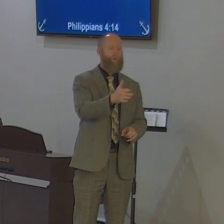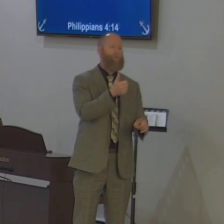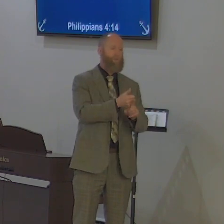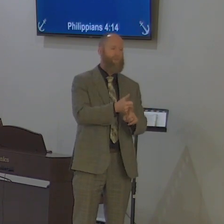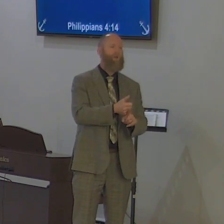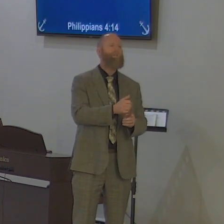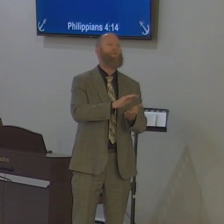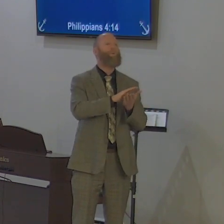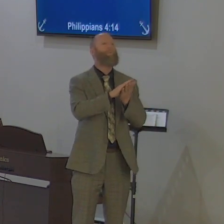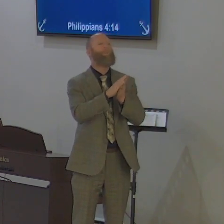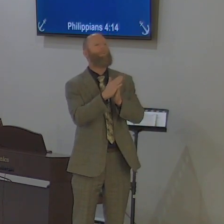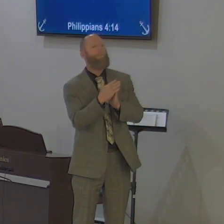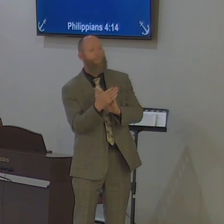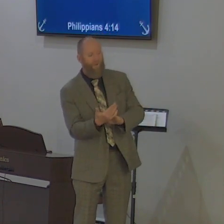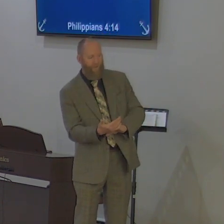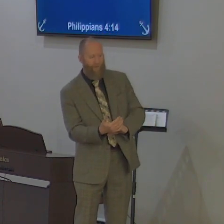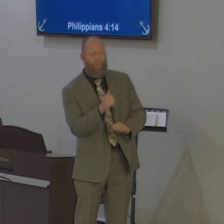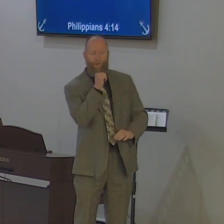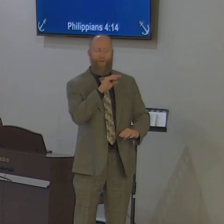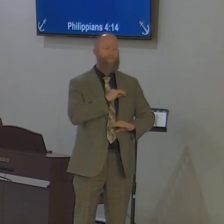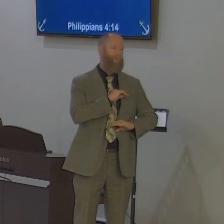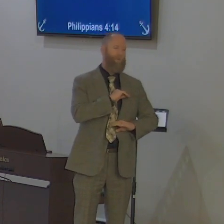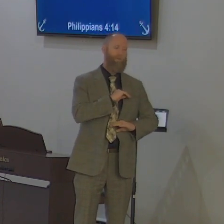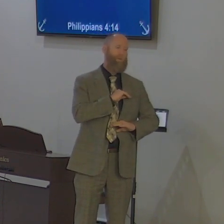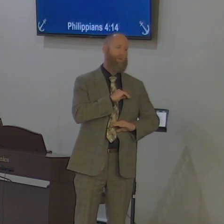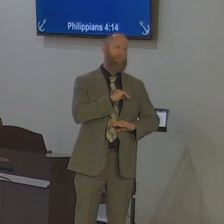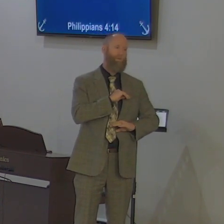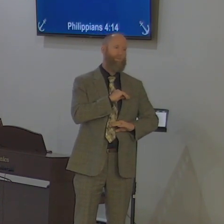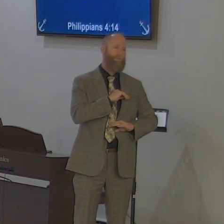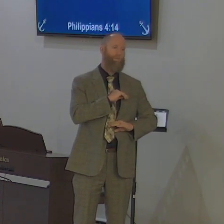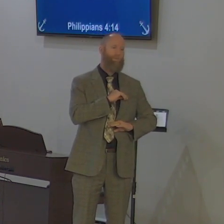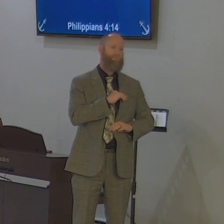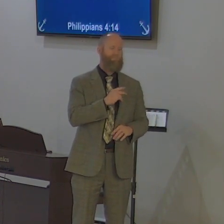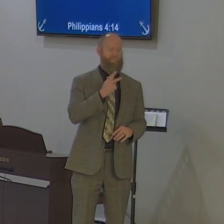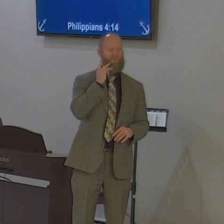Well, preacher, I'm going to test that one, see how long he can last. You'd be a fool.